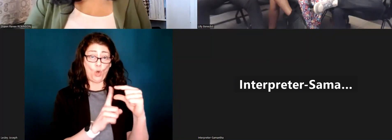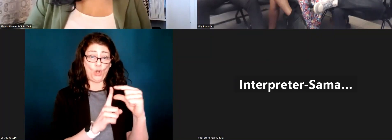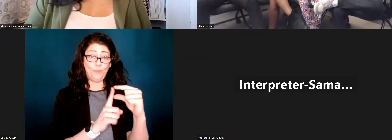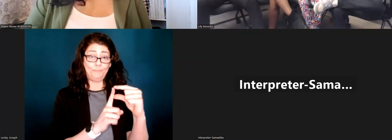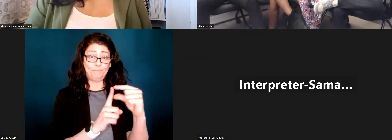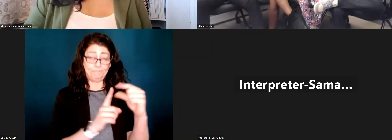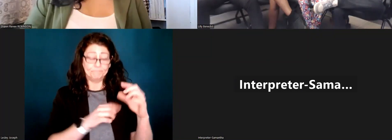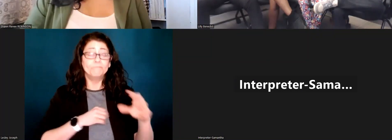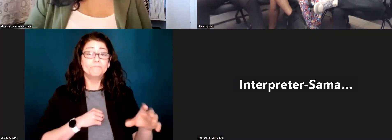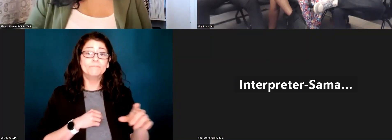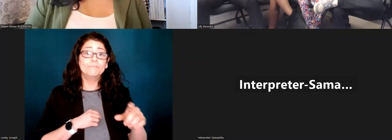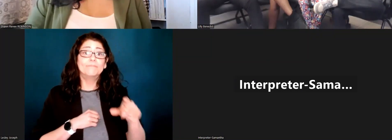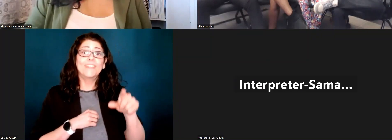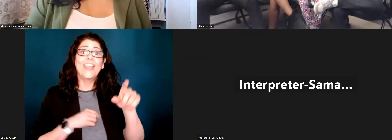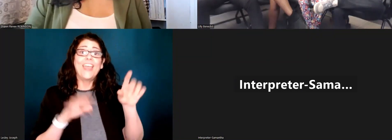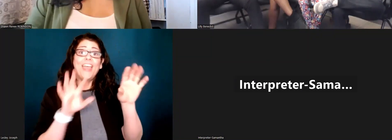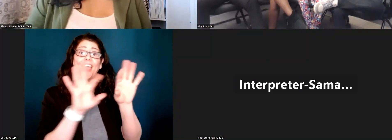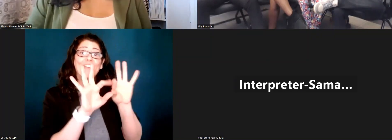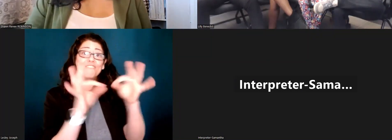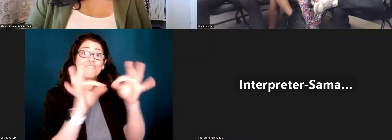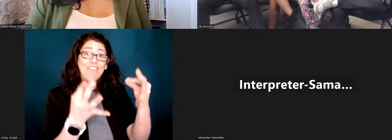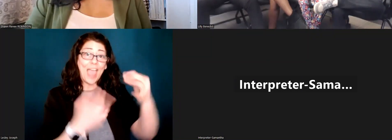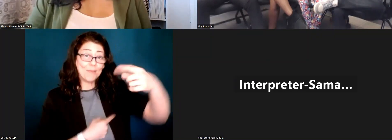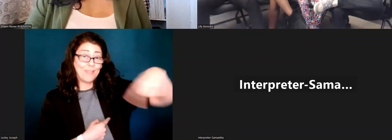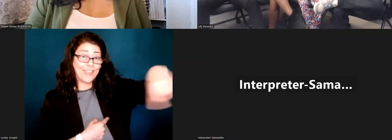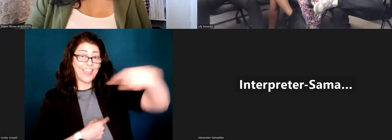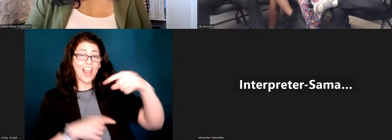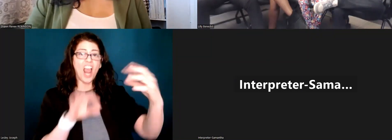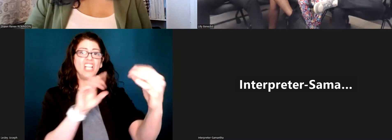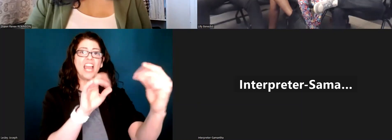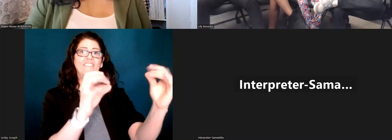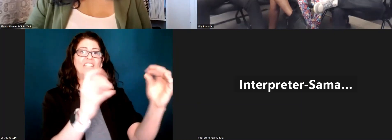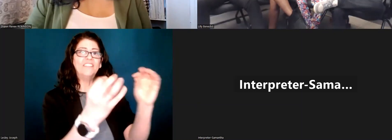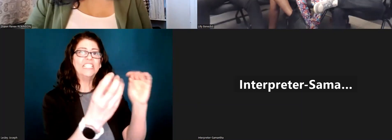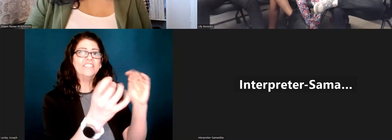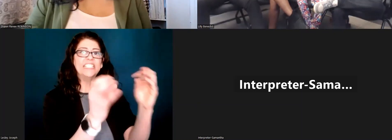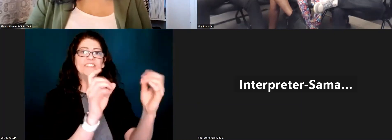among themselves without using any signs that involve you?